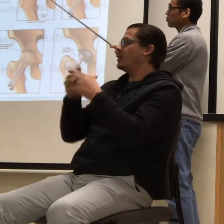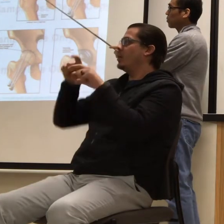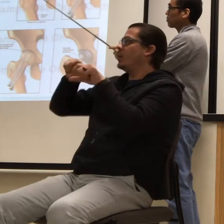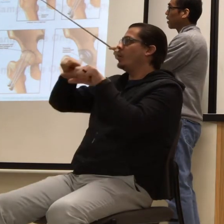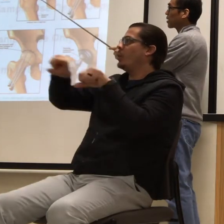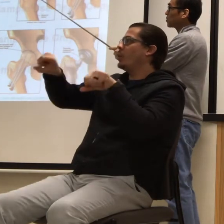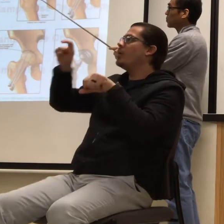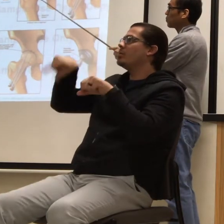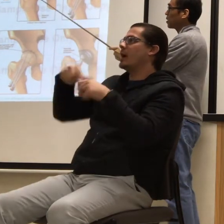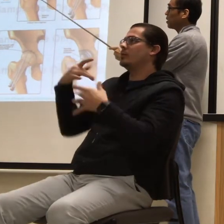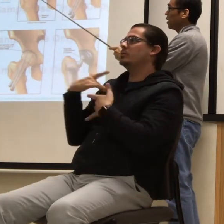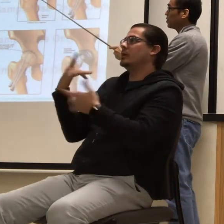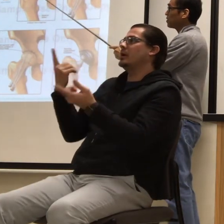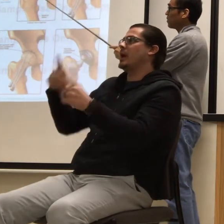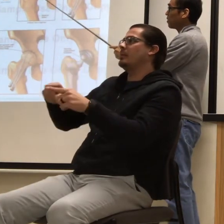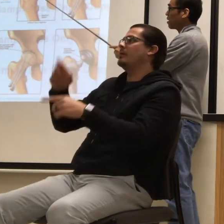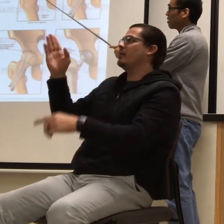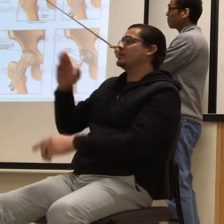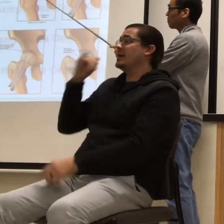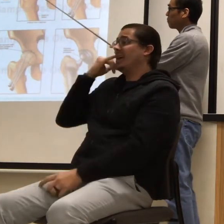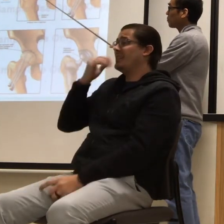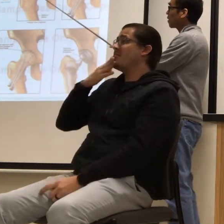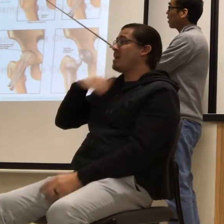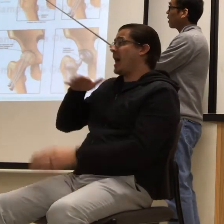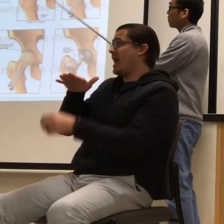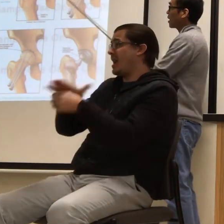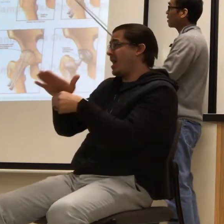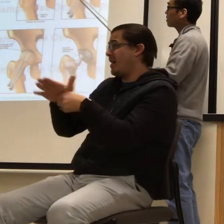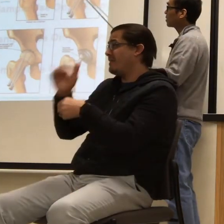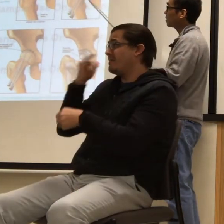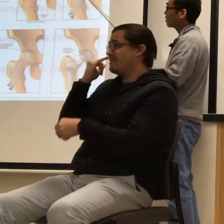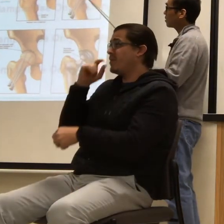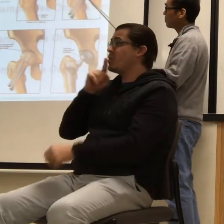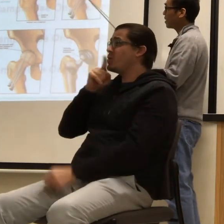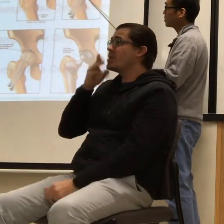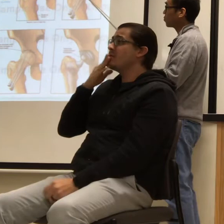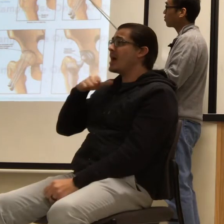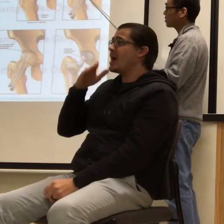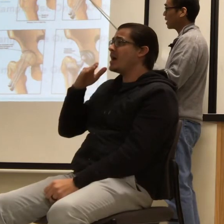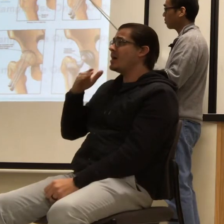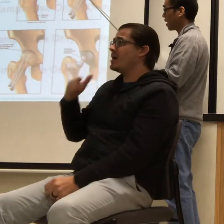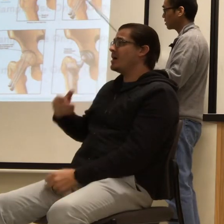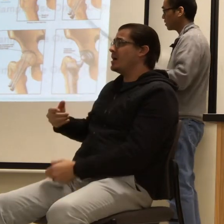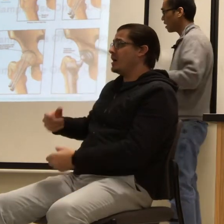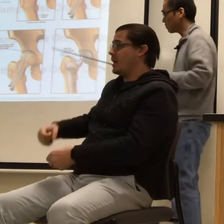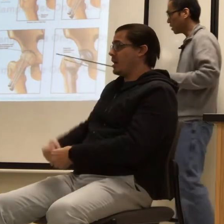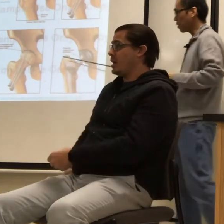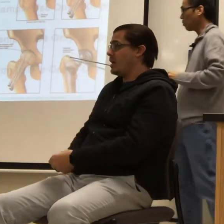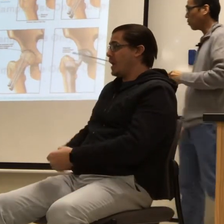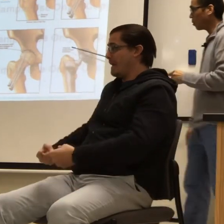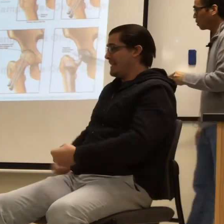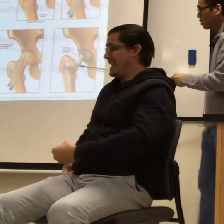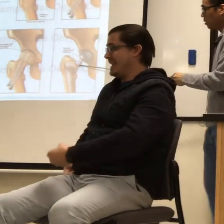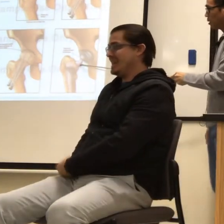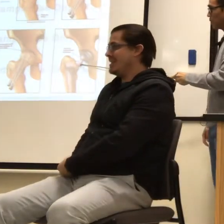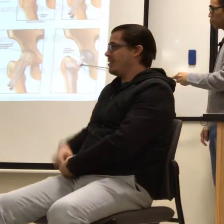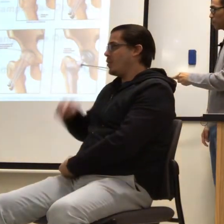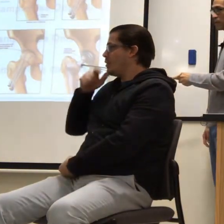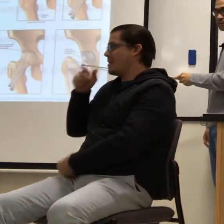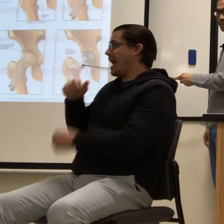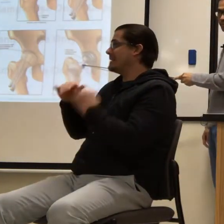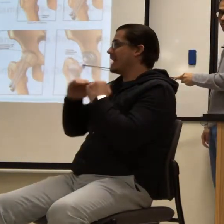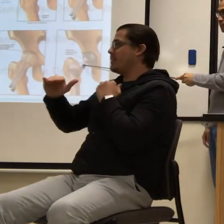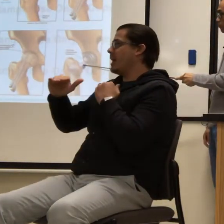that's where it's prone to fracture. If it's severe enough and pins won't stabilize it, you have to get a whole